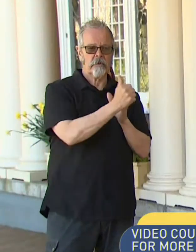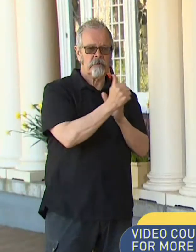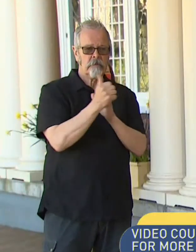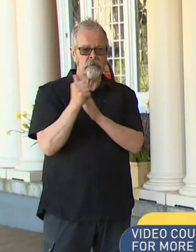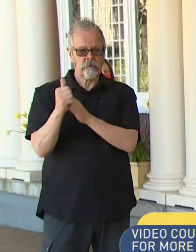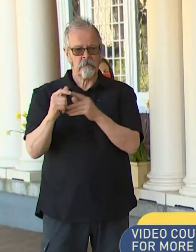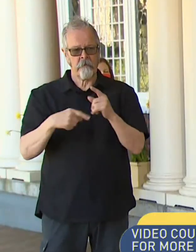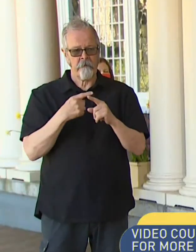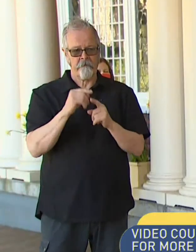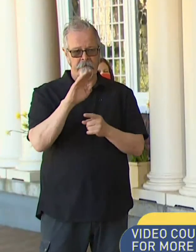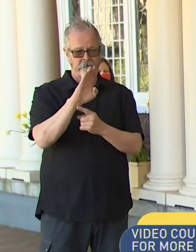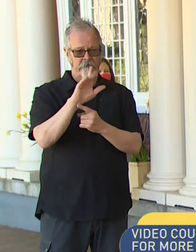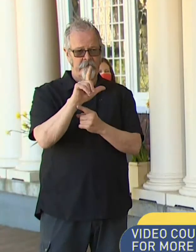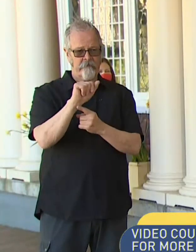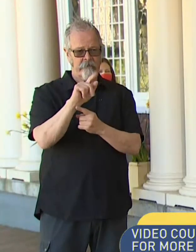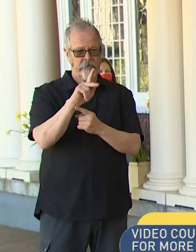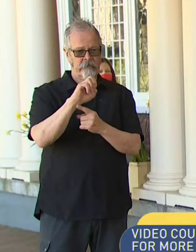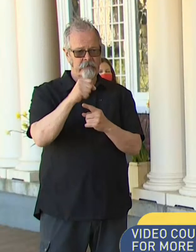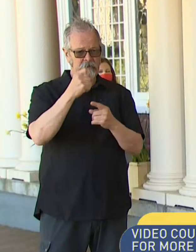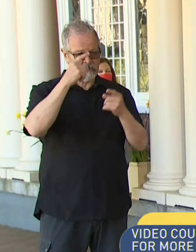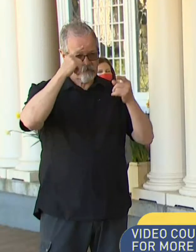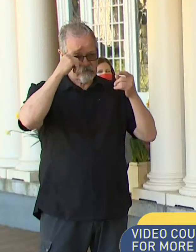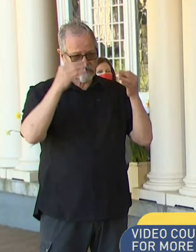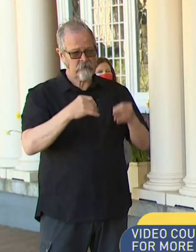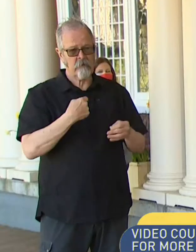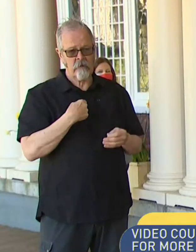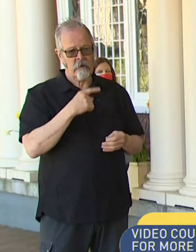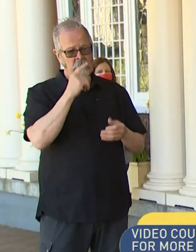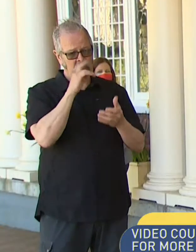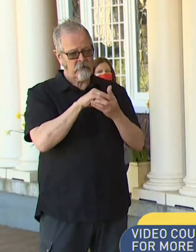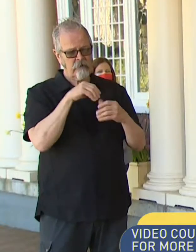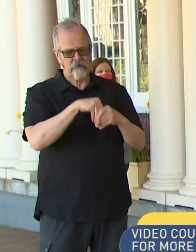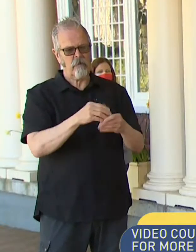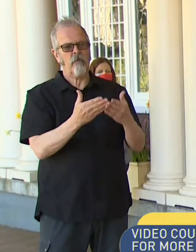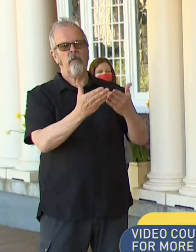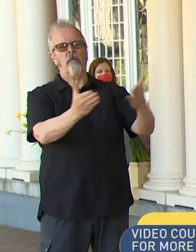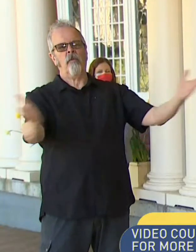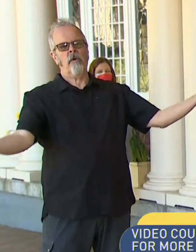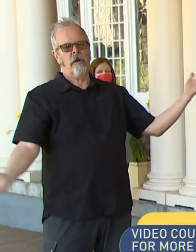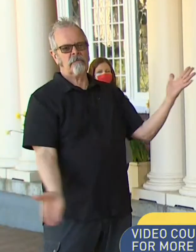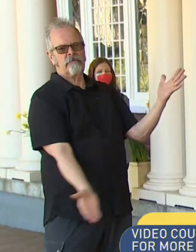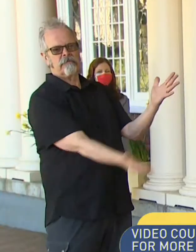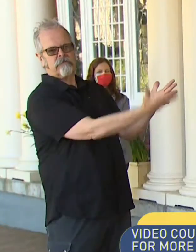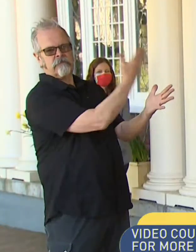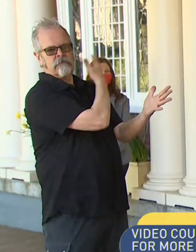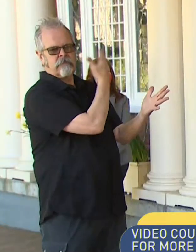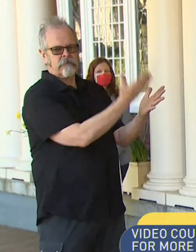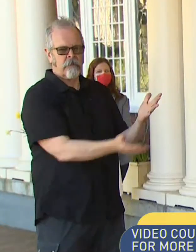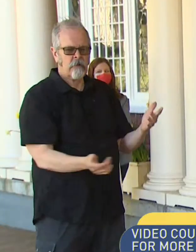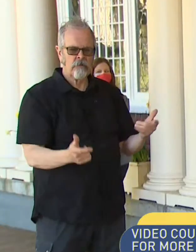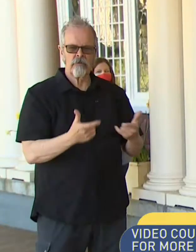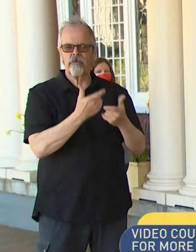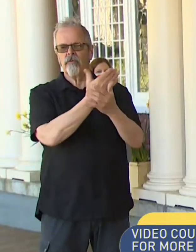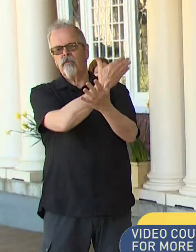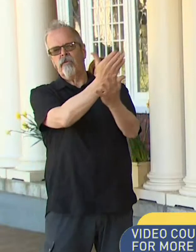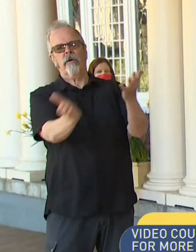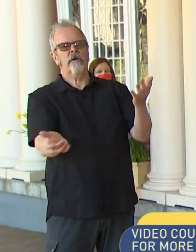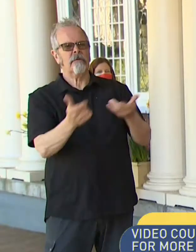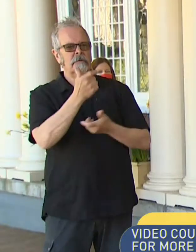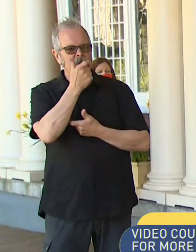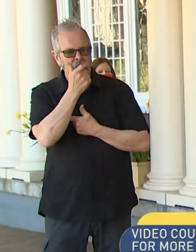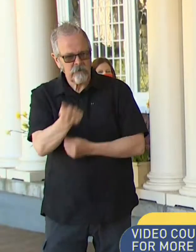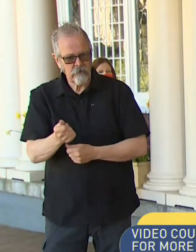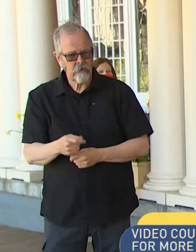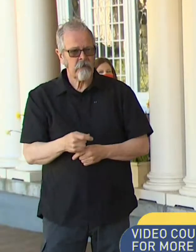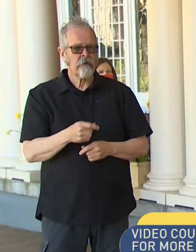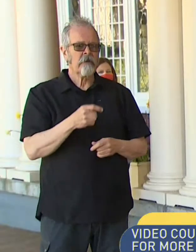believe that there's a broad scale effort or interest in increasing looking at the drug issue as a health